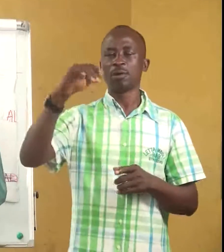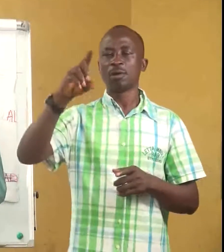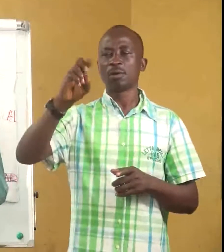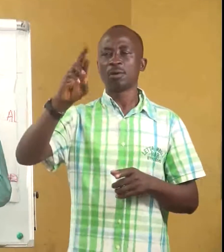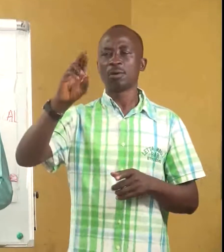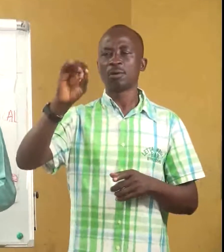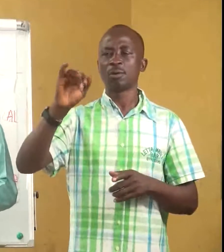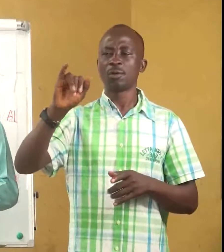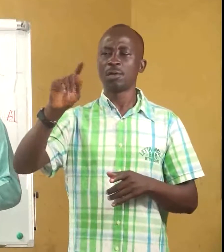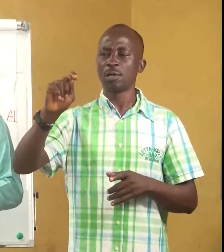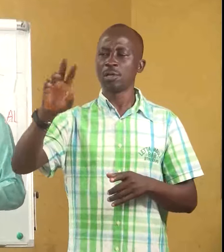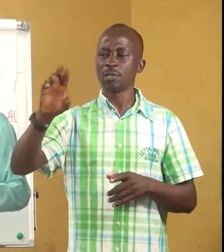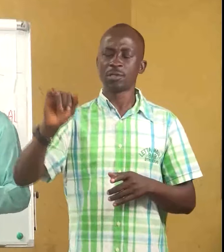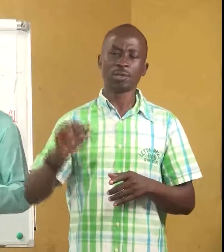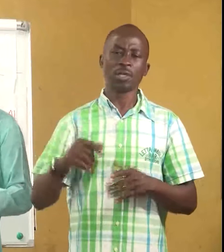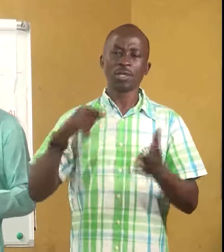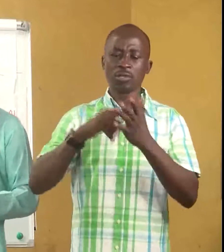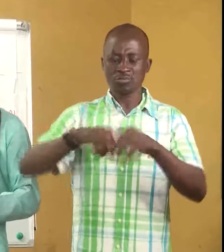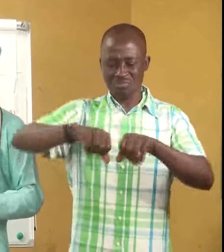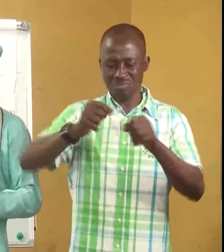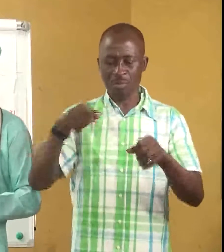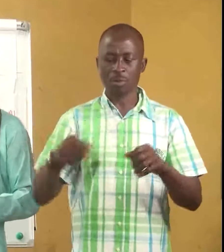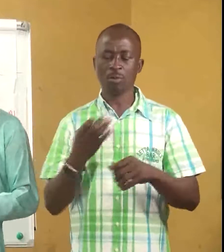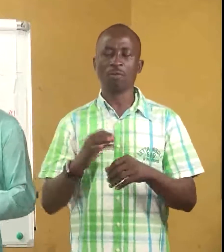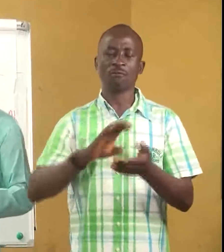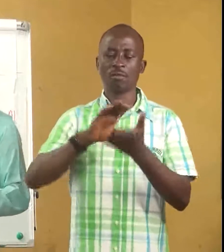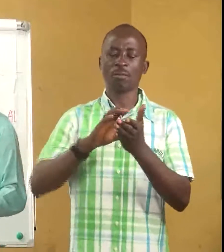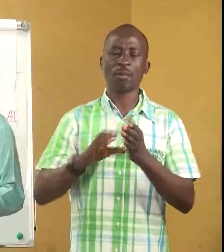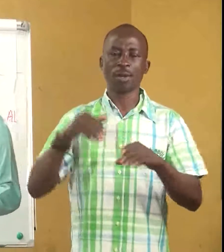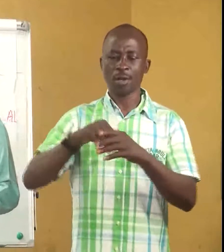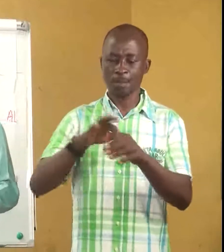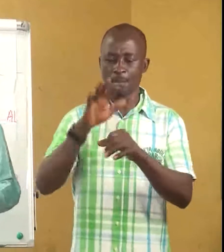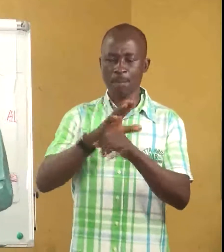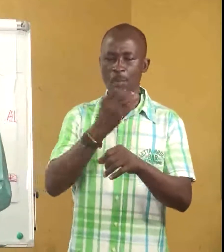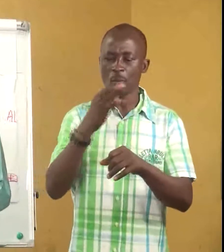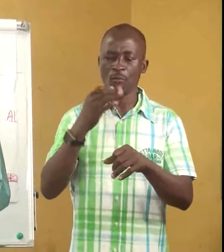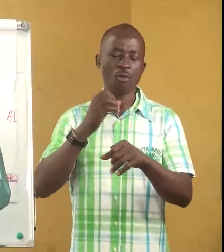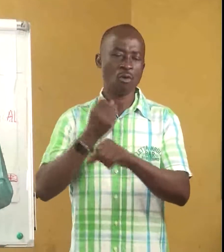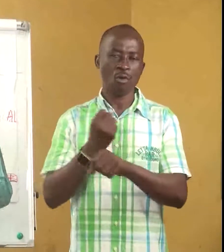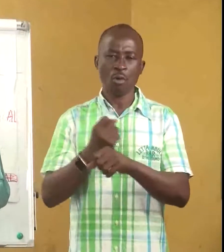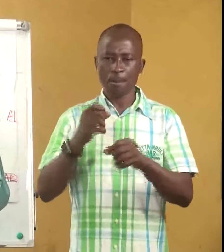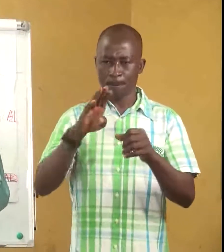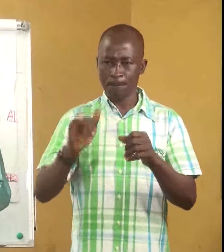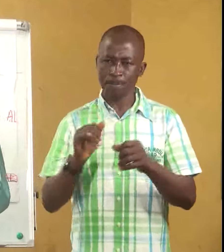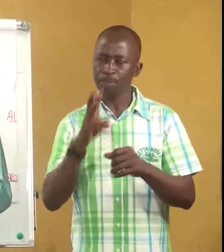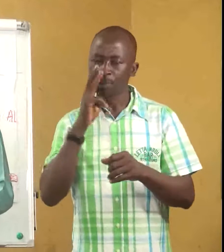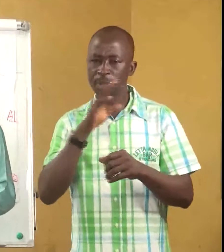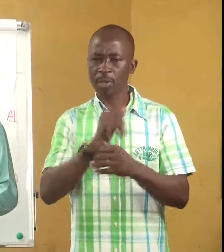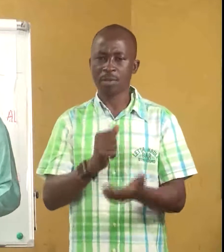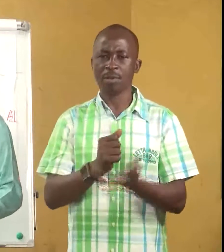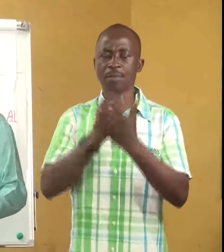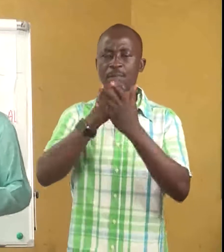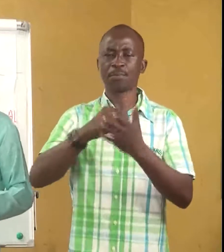This is the breaking down of chemical bond in minerals of the rock by water, thereby helping to weaken the